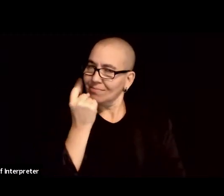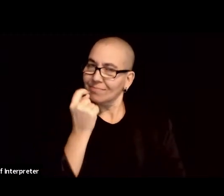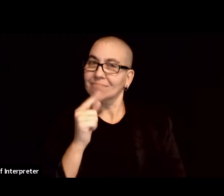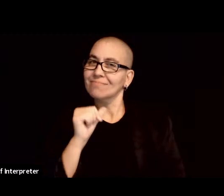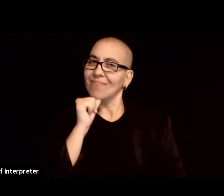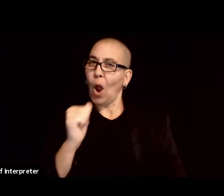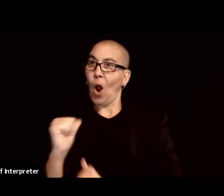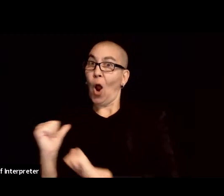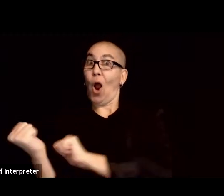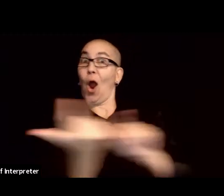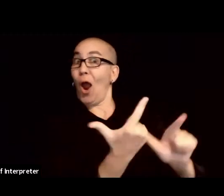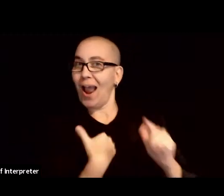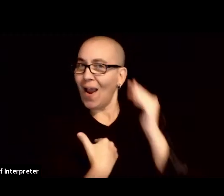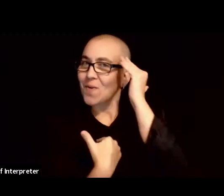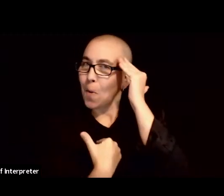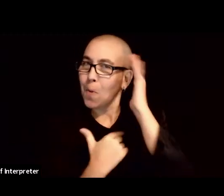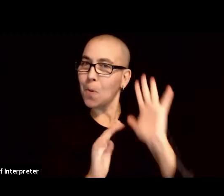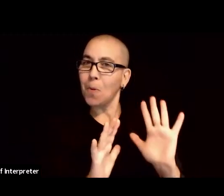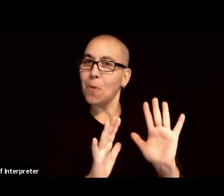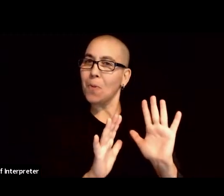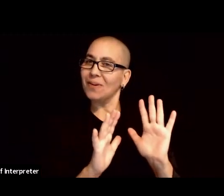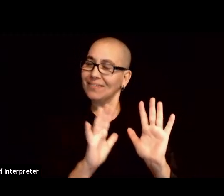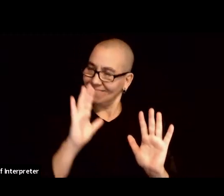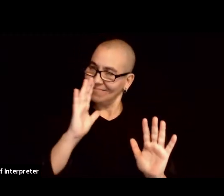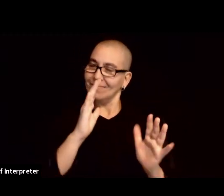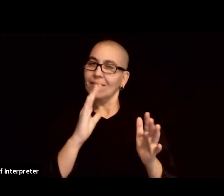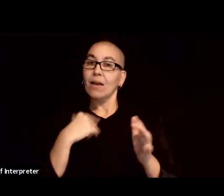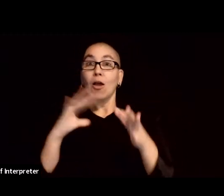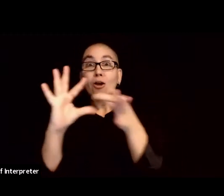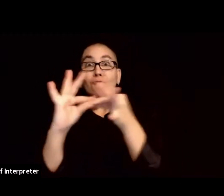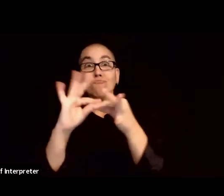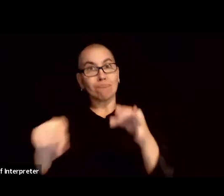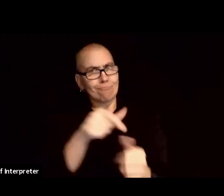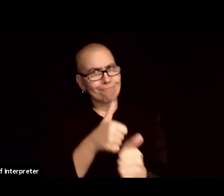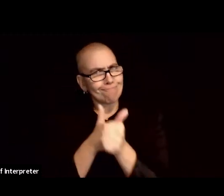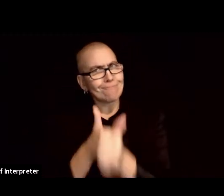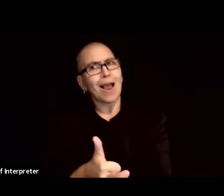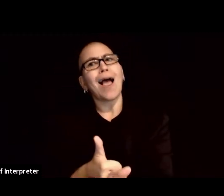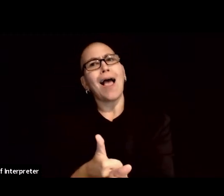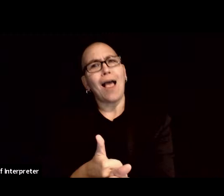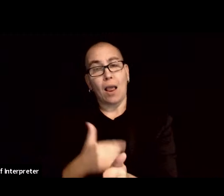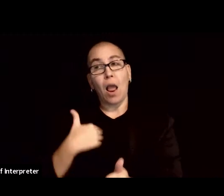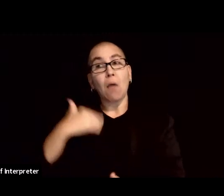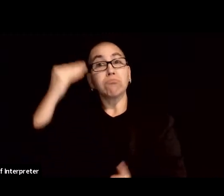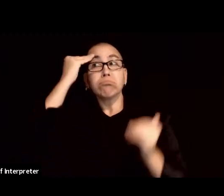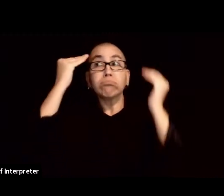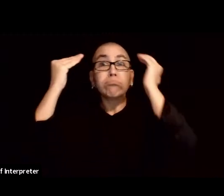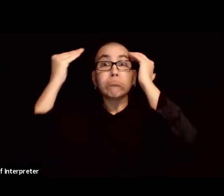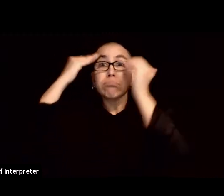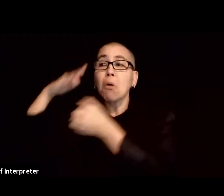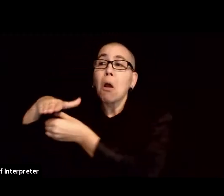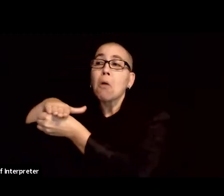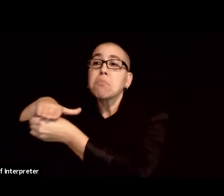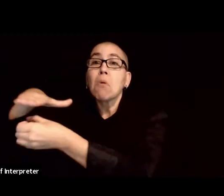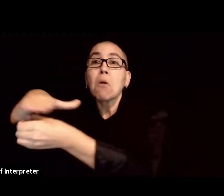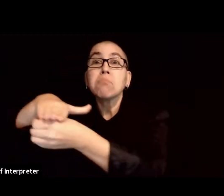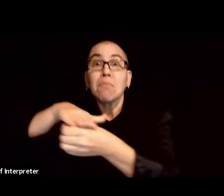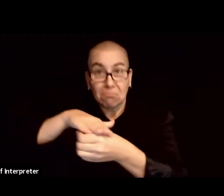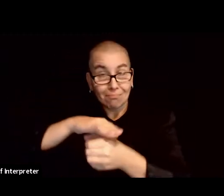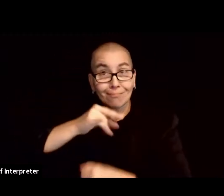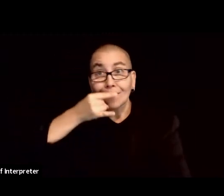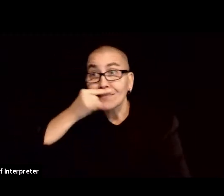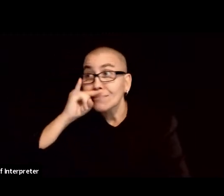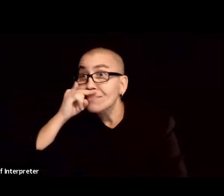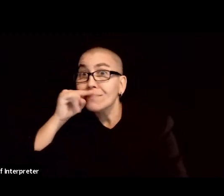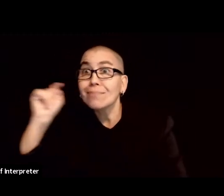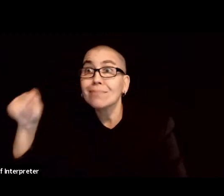we recommend at the health department, but in my neighborhood and the things that I saw on social media, people were very